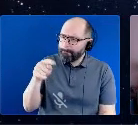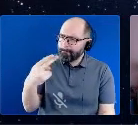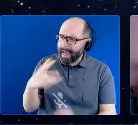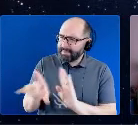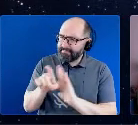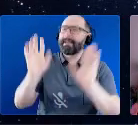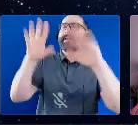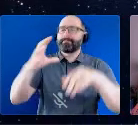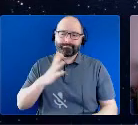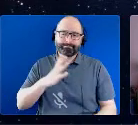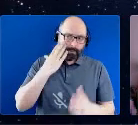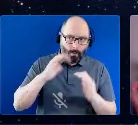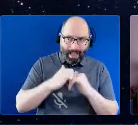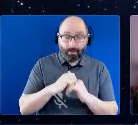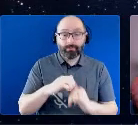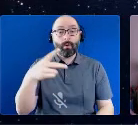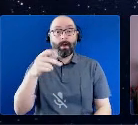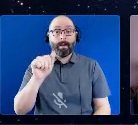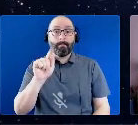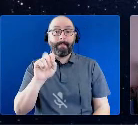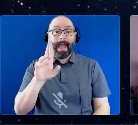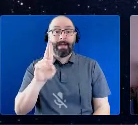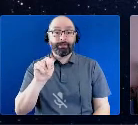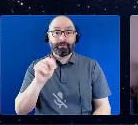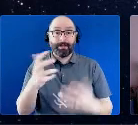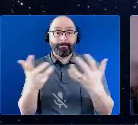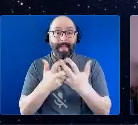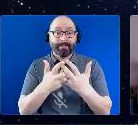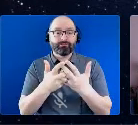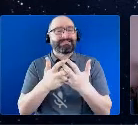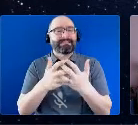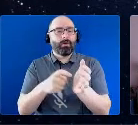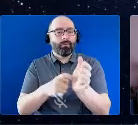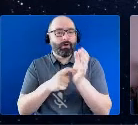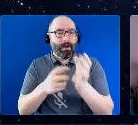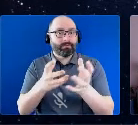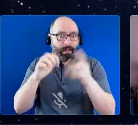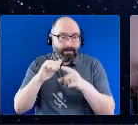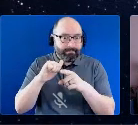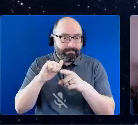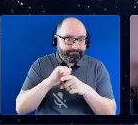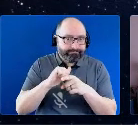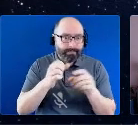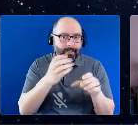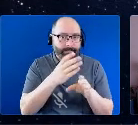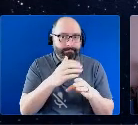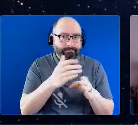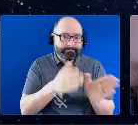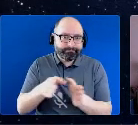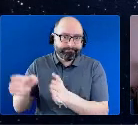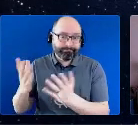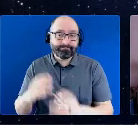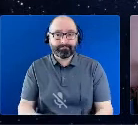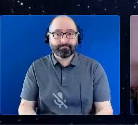is whatever. Pattern matching is it kind of just relies on doing a lot of preparation and practice beforehand. Working